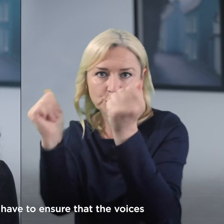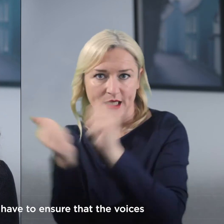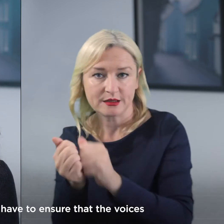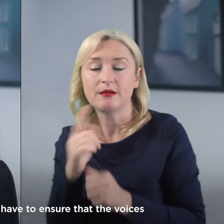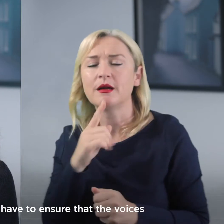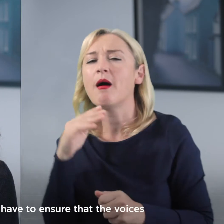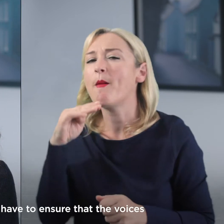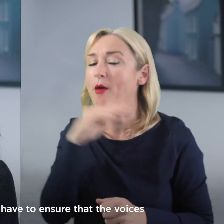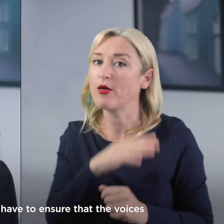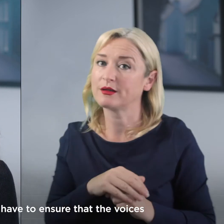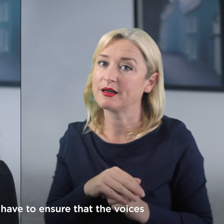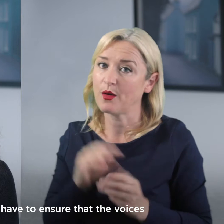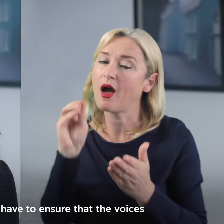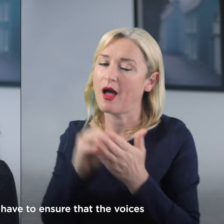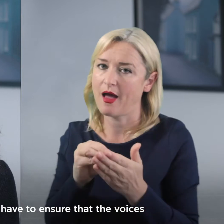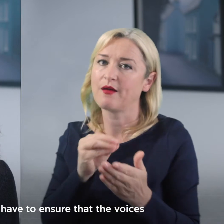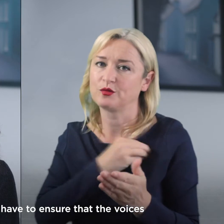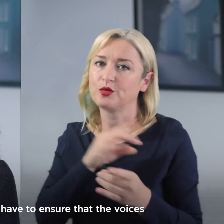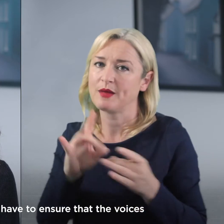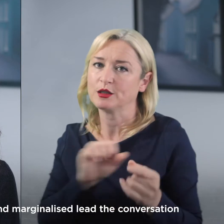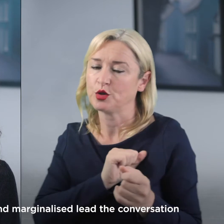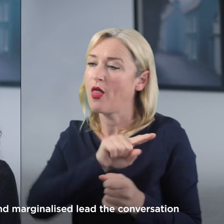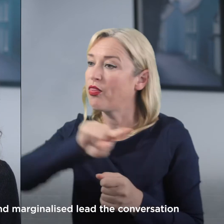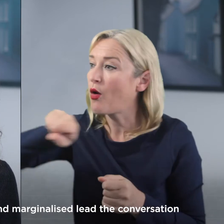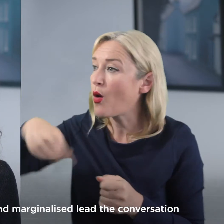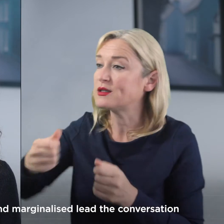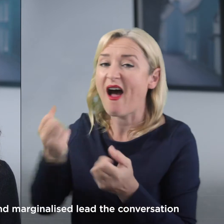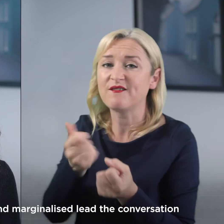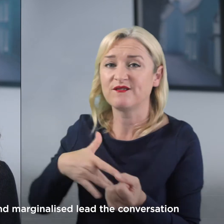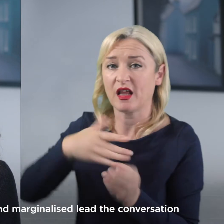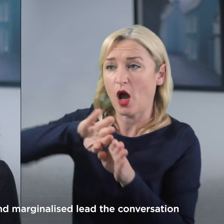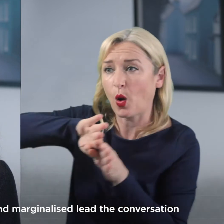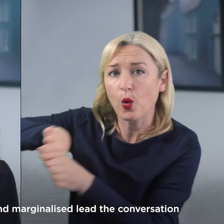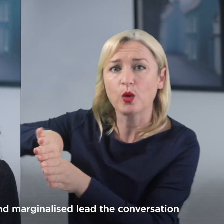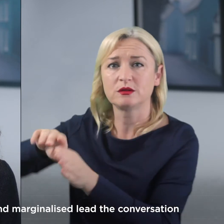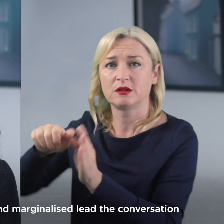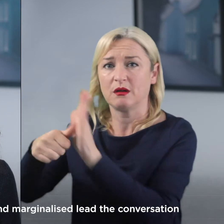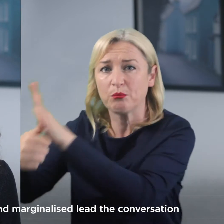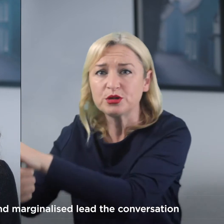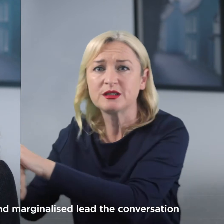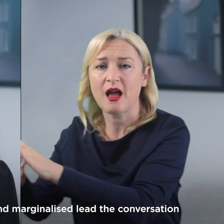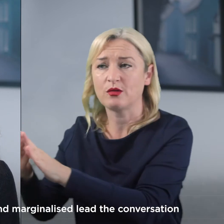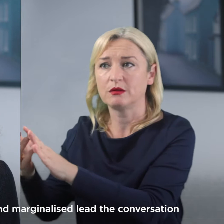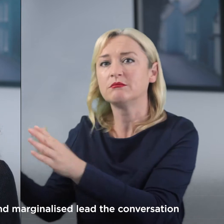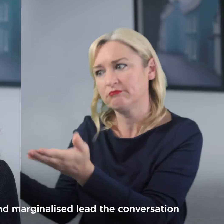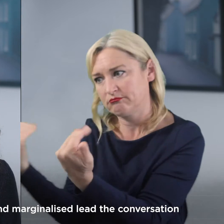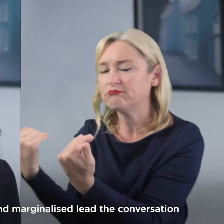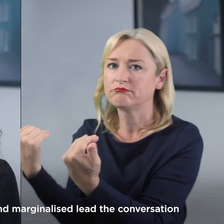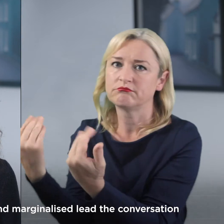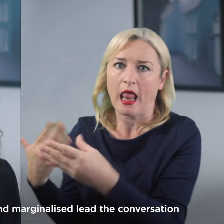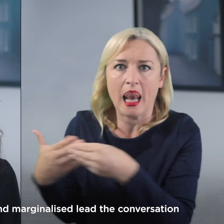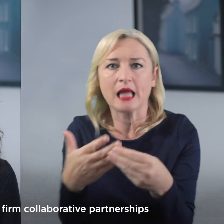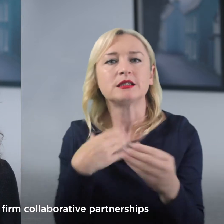More importantly, we have to ensure that the voices of those who are excluded and marginalised lead the